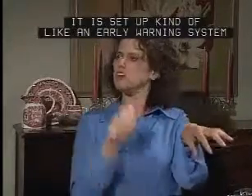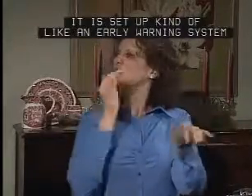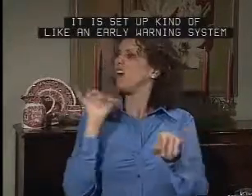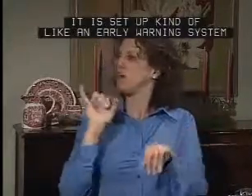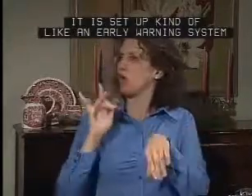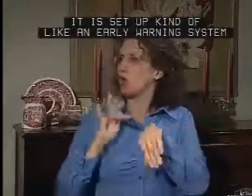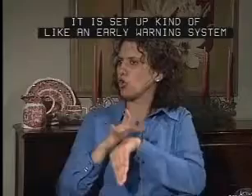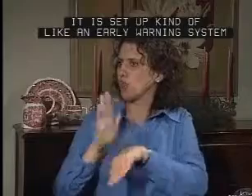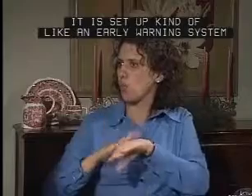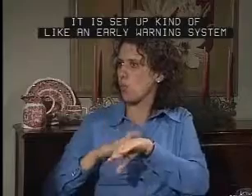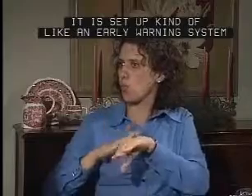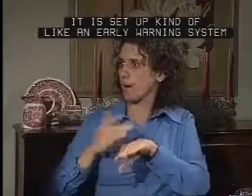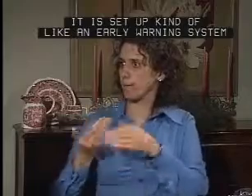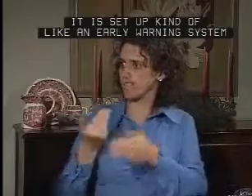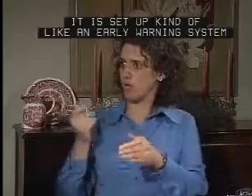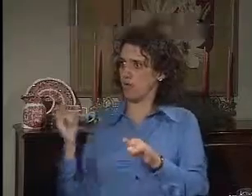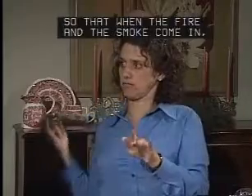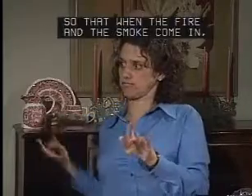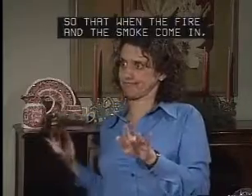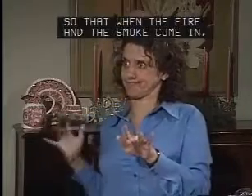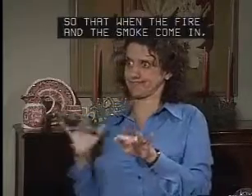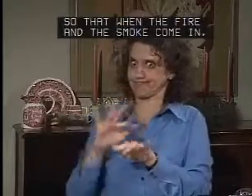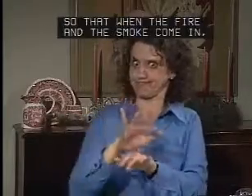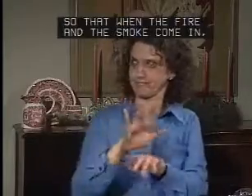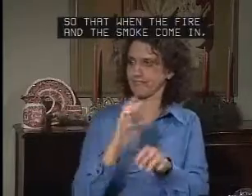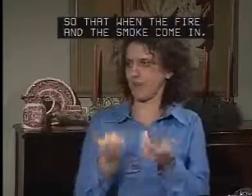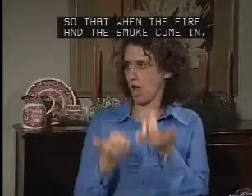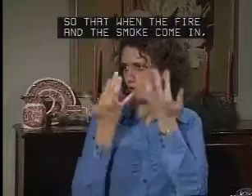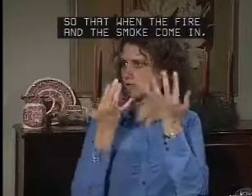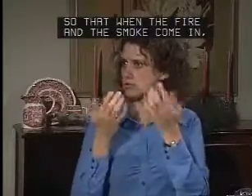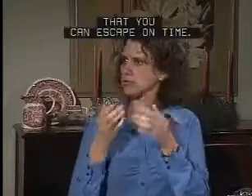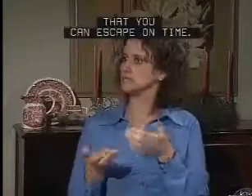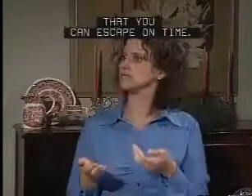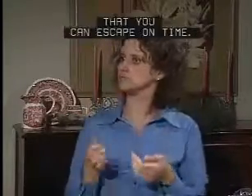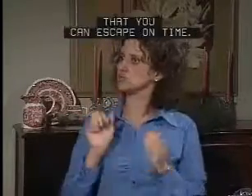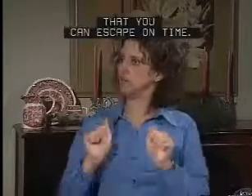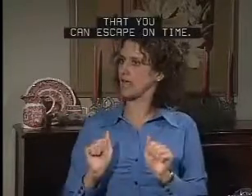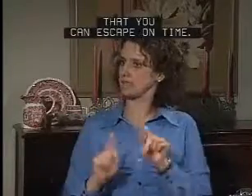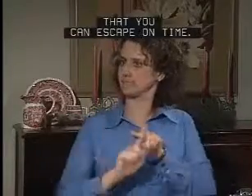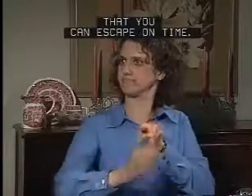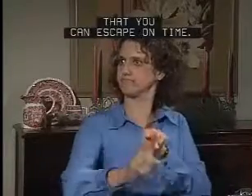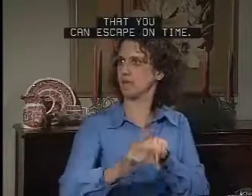you know, kind of like an early warning system, so when the fire and the smoke come in, that you can escape on time.